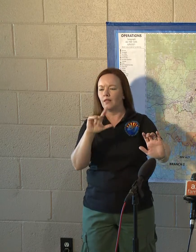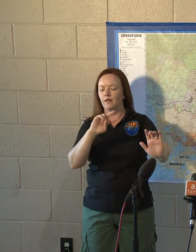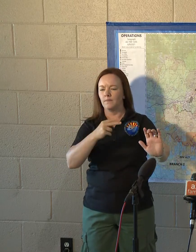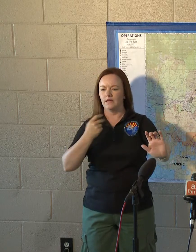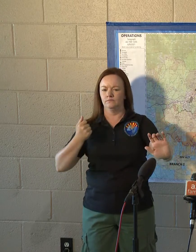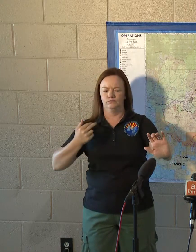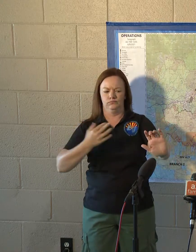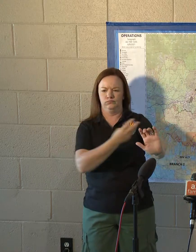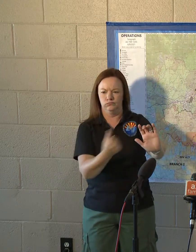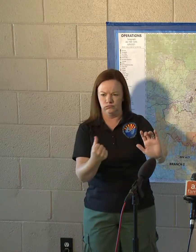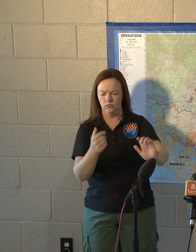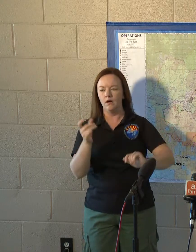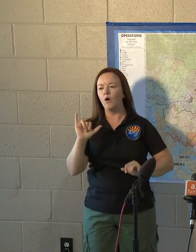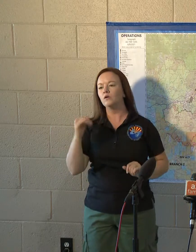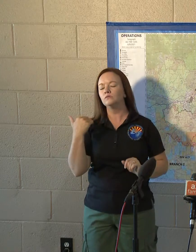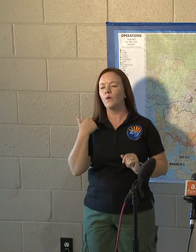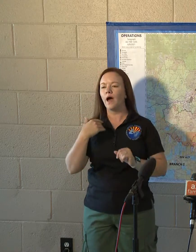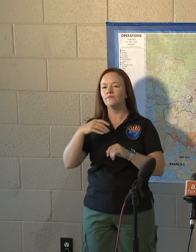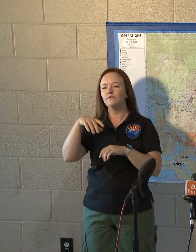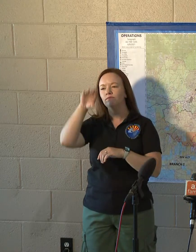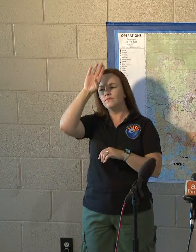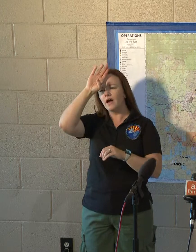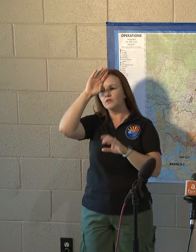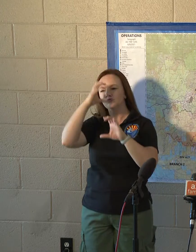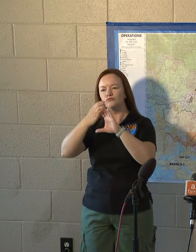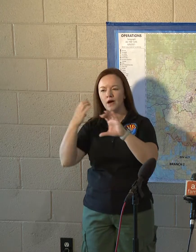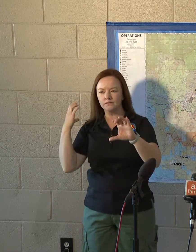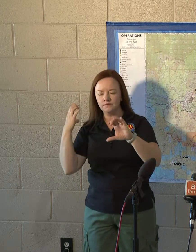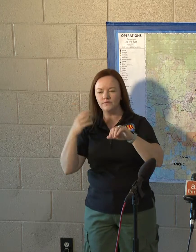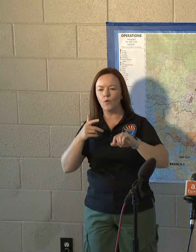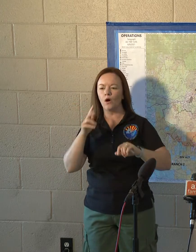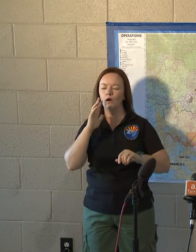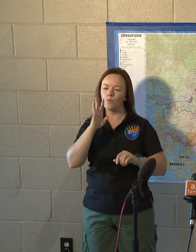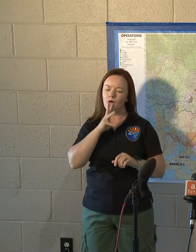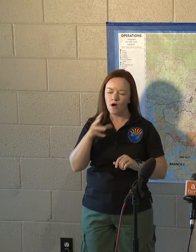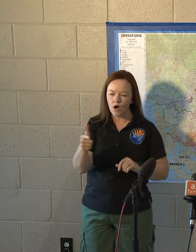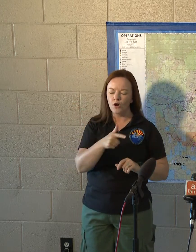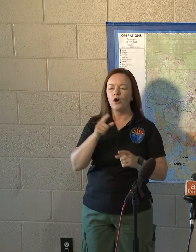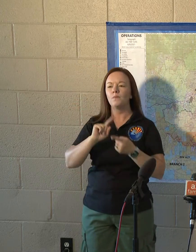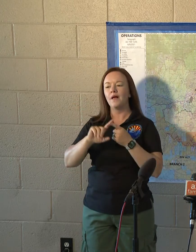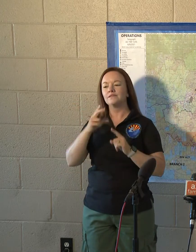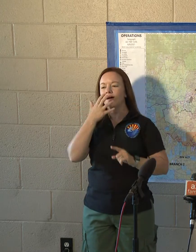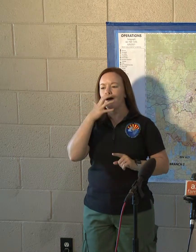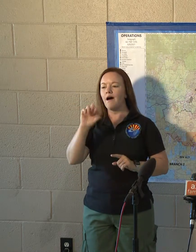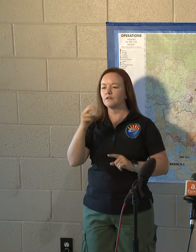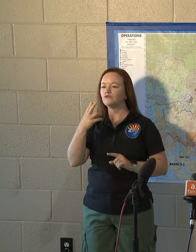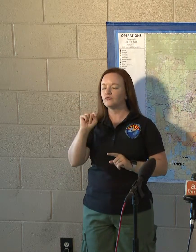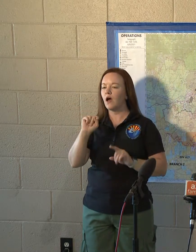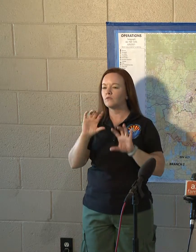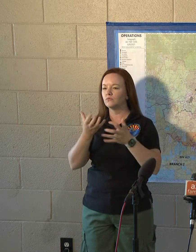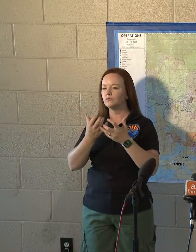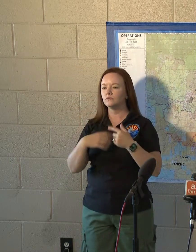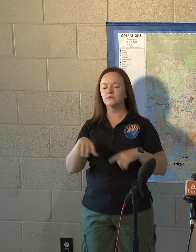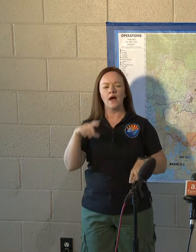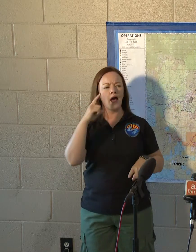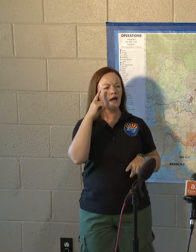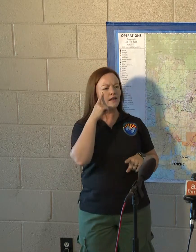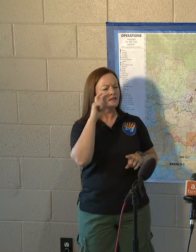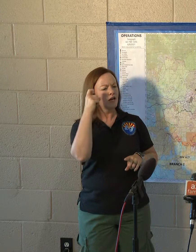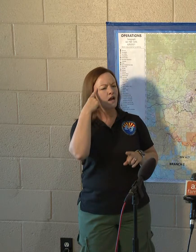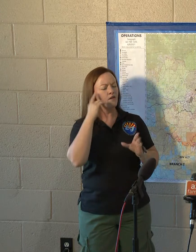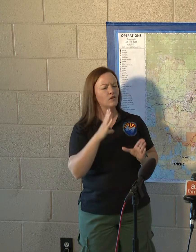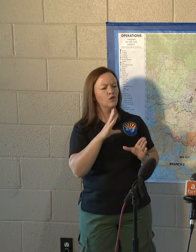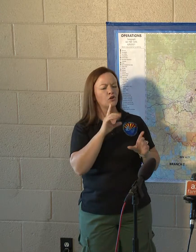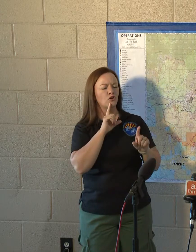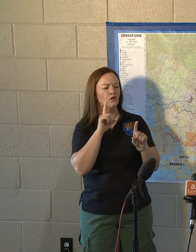there for fire prevention and protection, and also interagency hotshot crews. I think the governor issued an emergency declaration this morning.